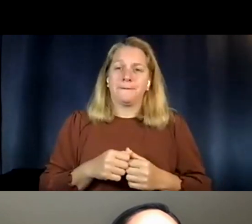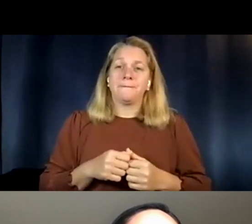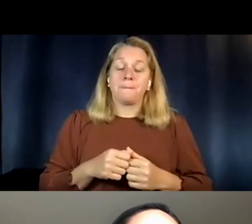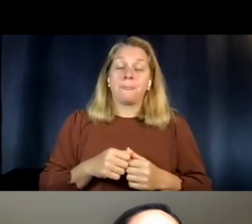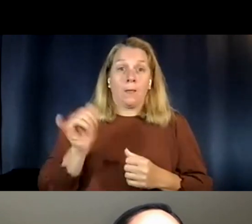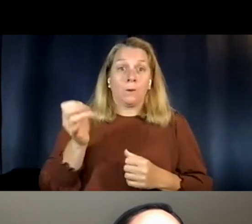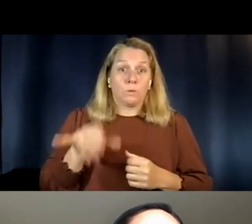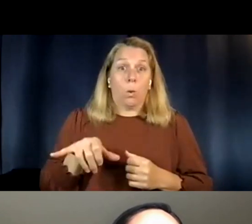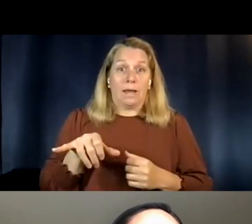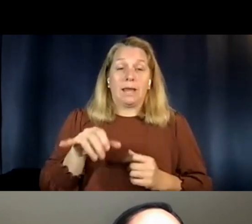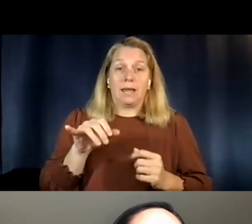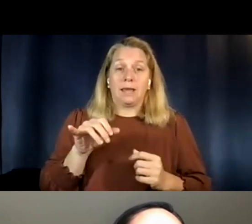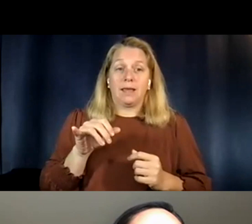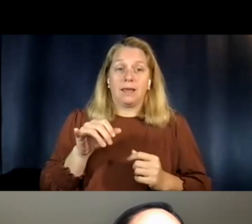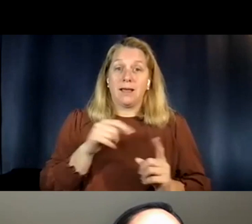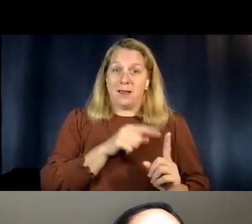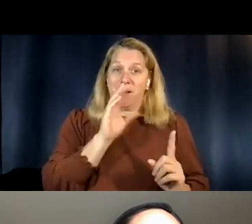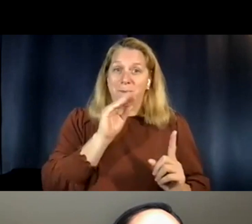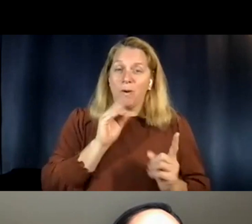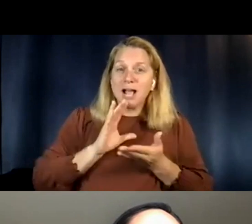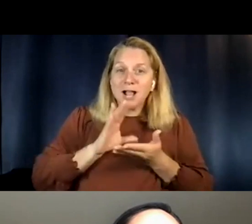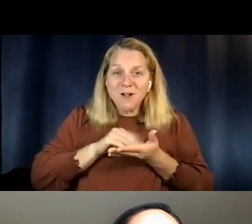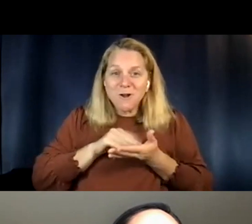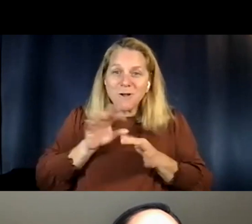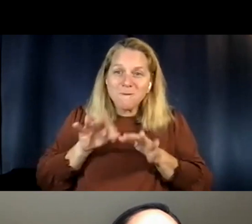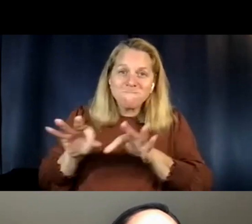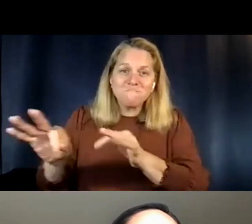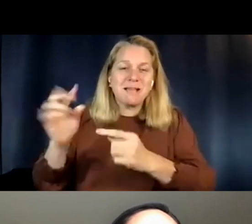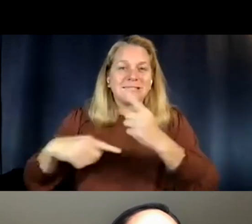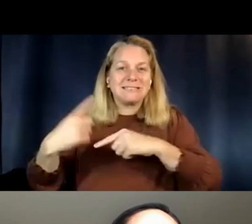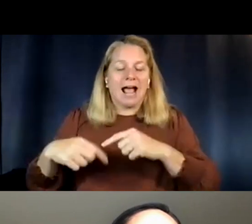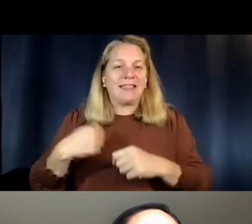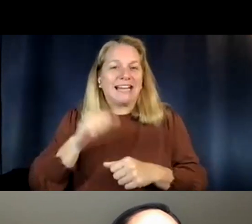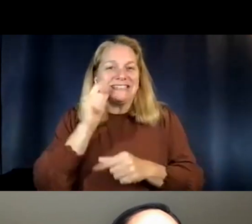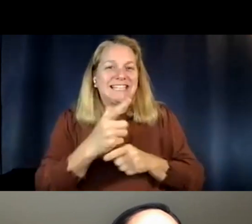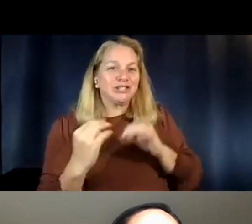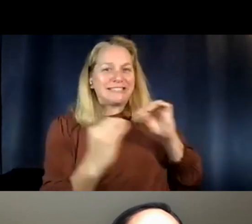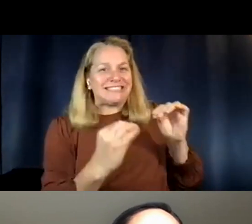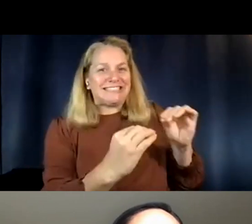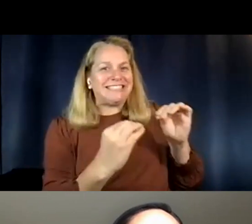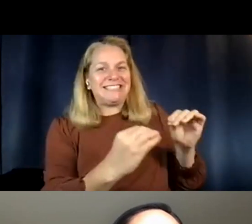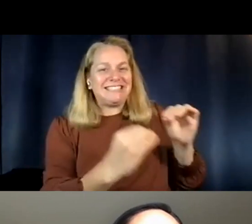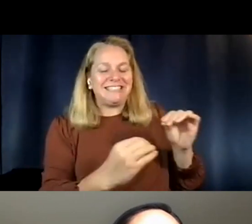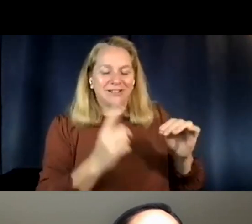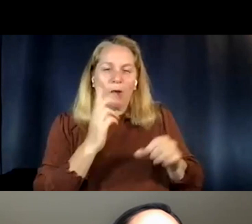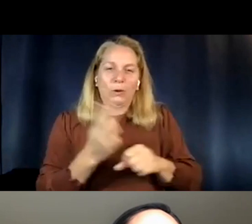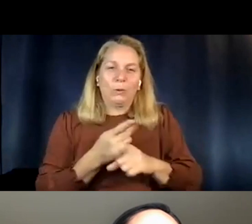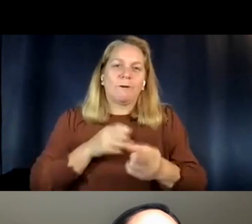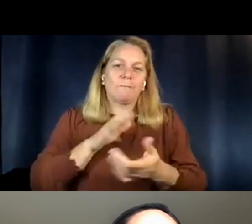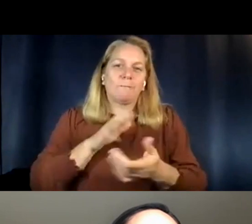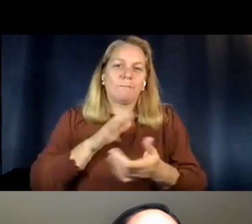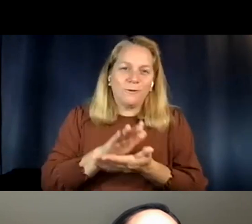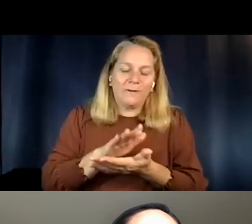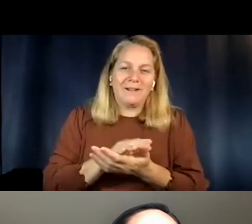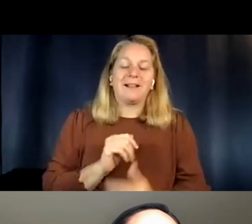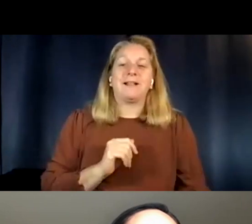Joy has learned a lot of the signage that Violeta use at school.